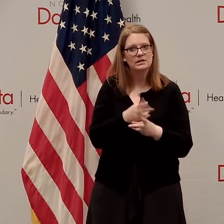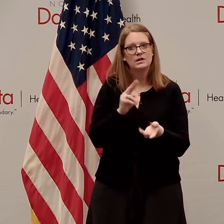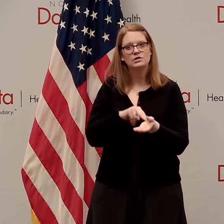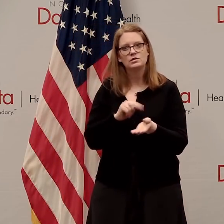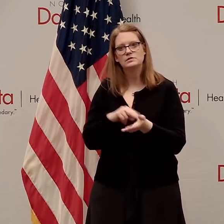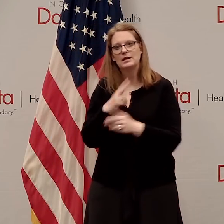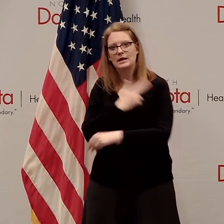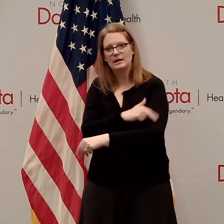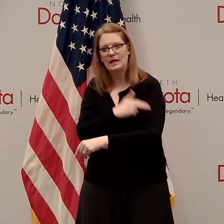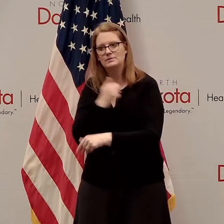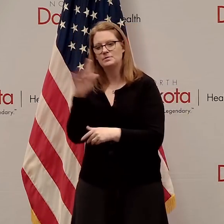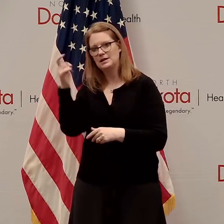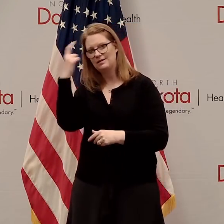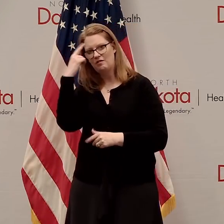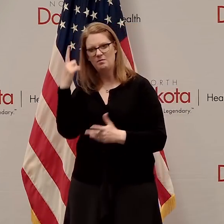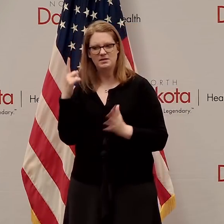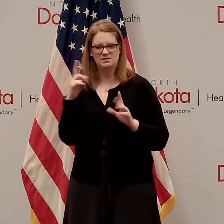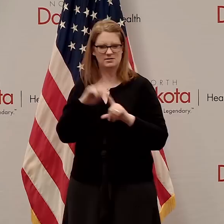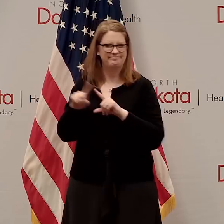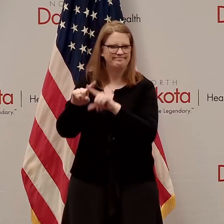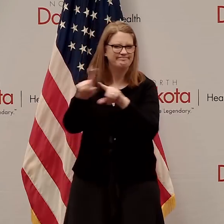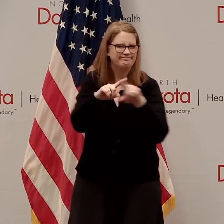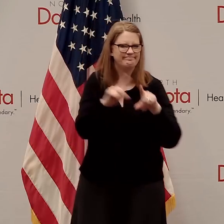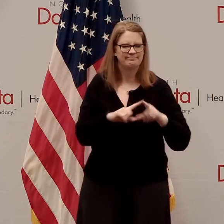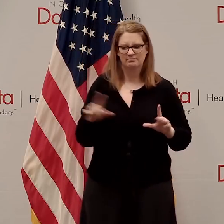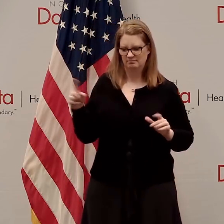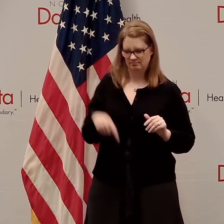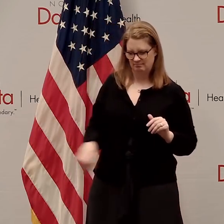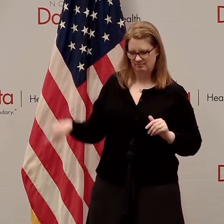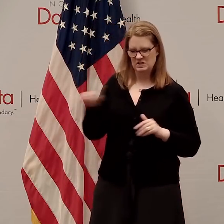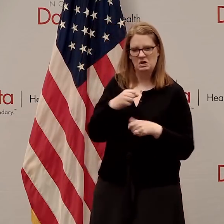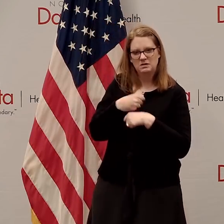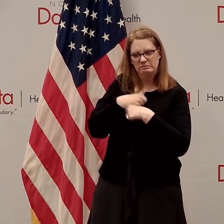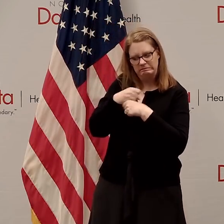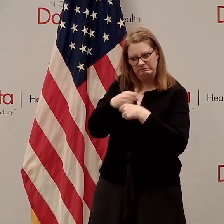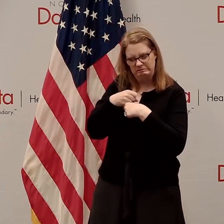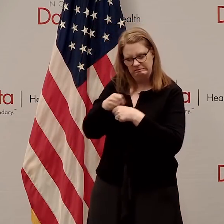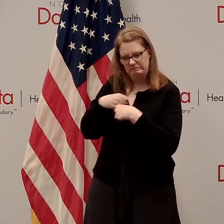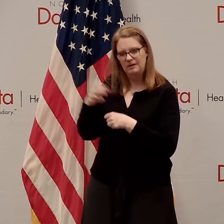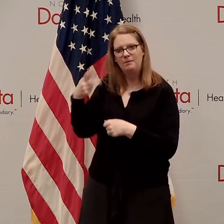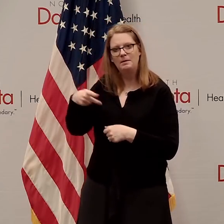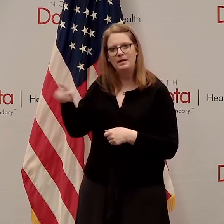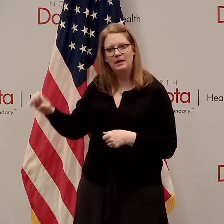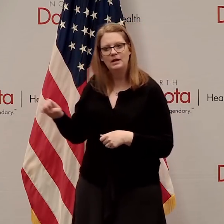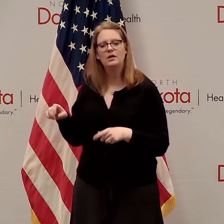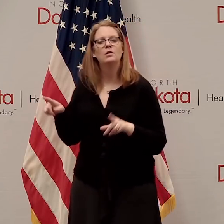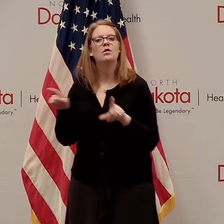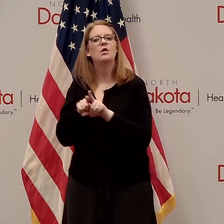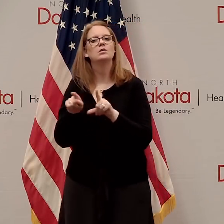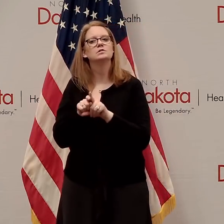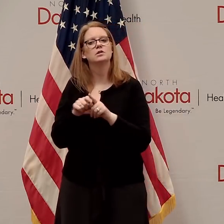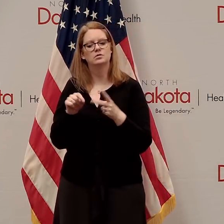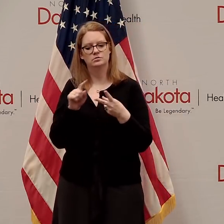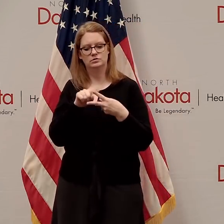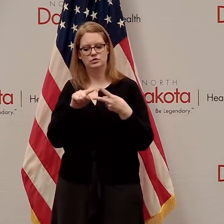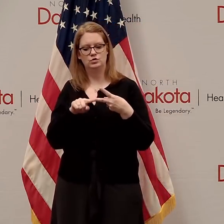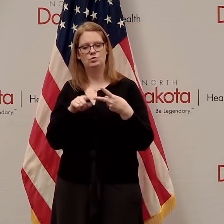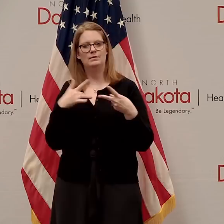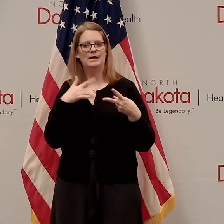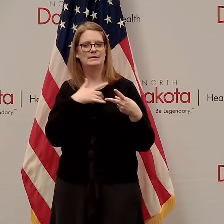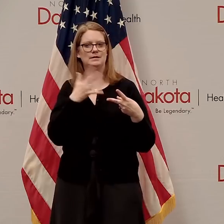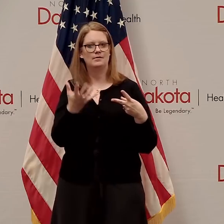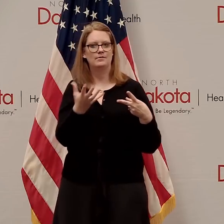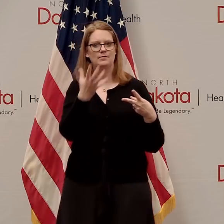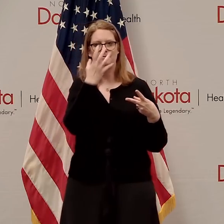and government entities. And the team at Rough Riders is also working to manufacture 2 varieties of